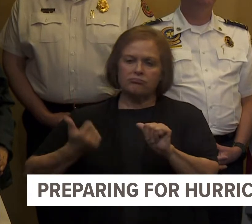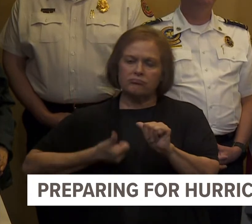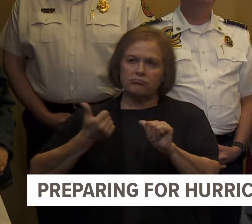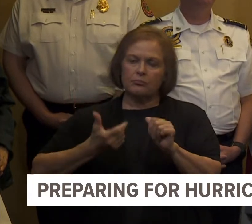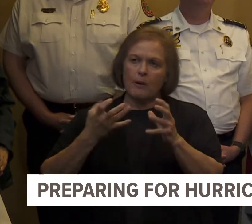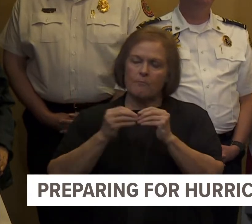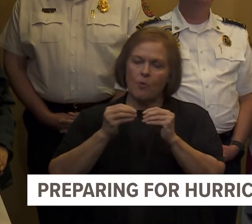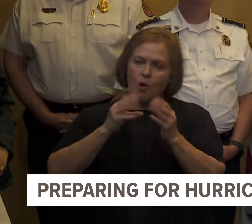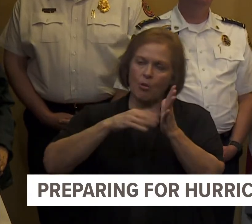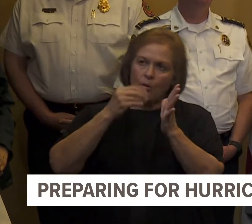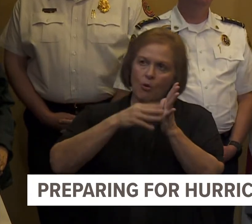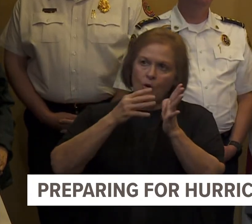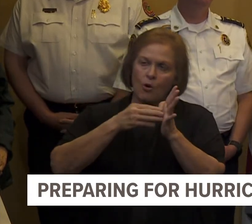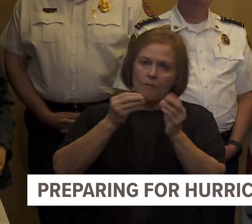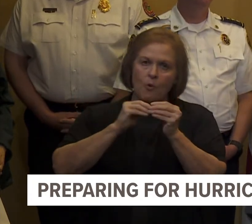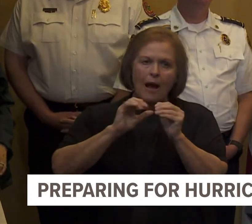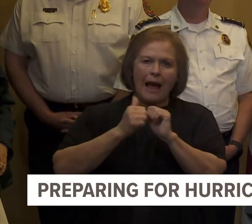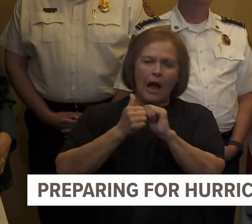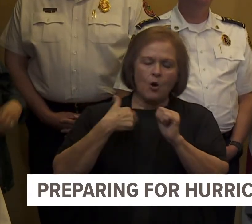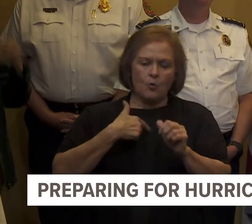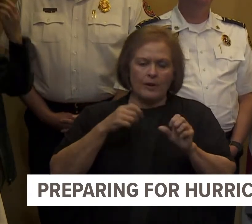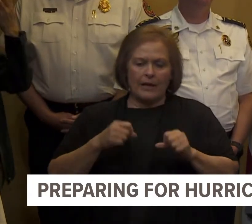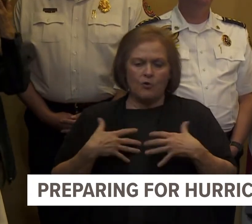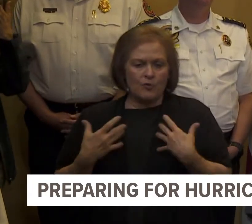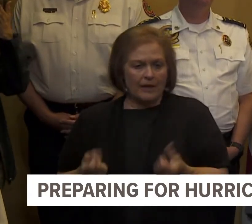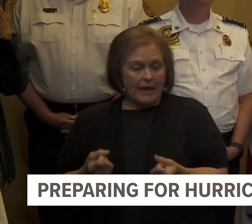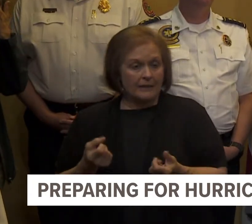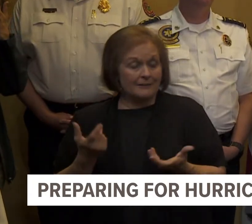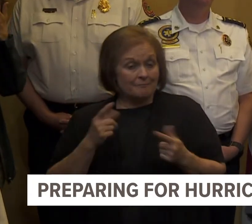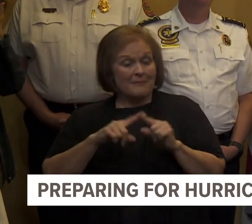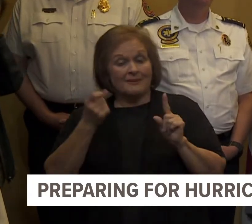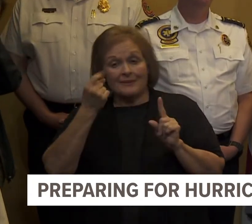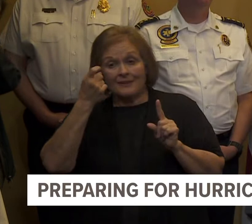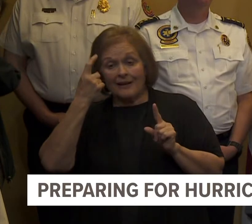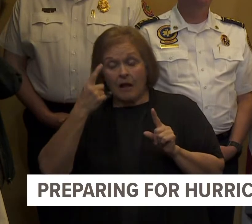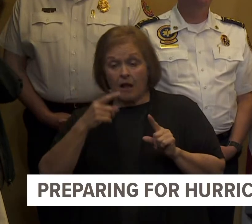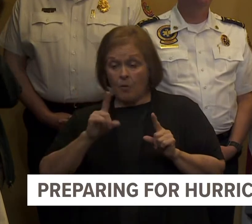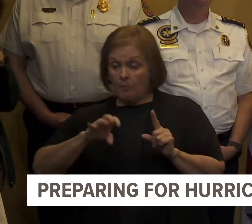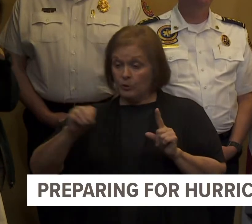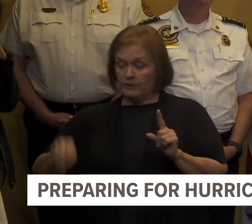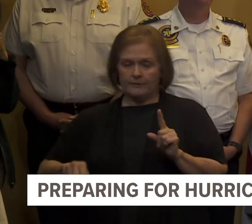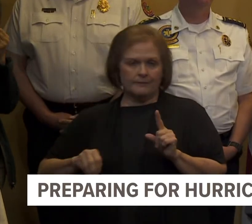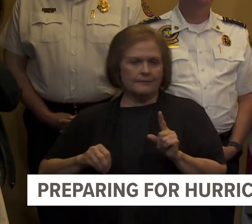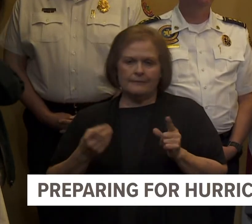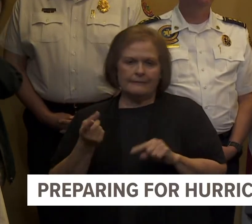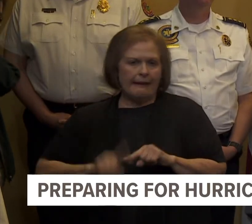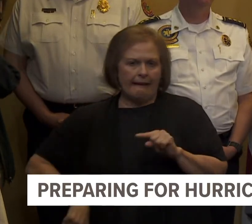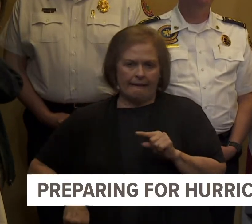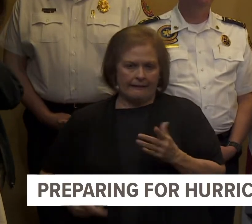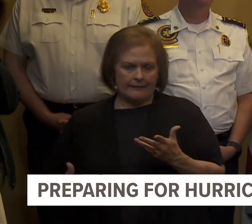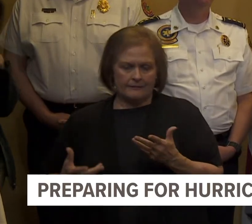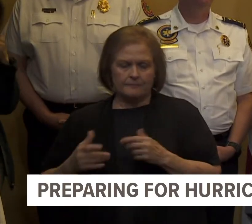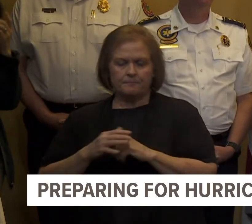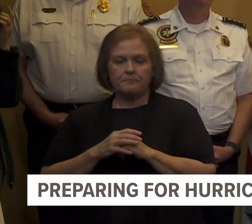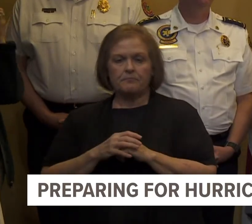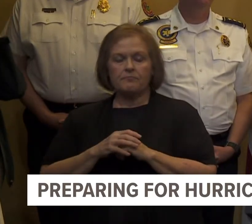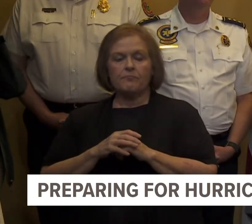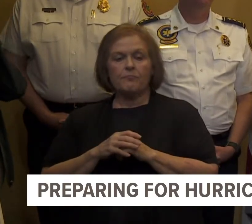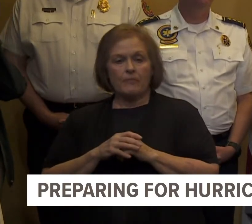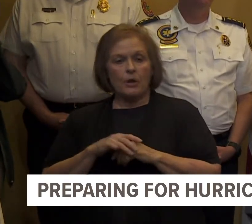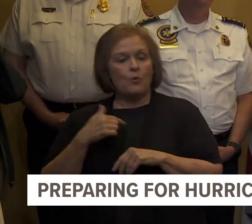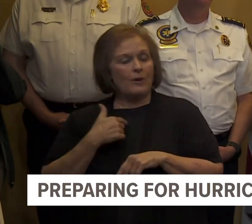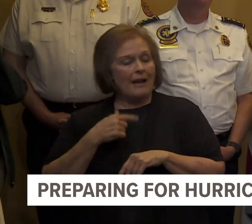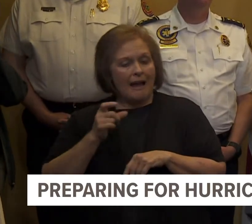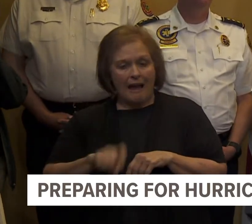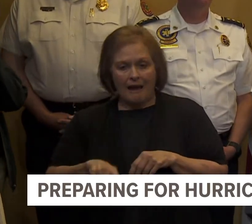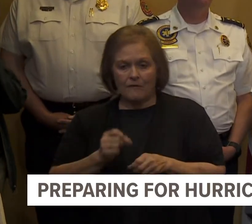it comes to storm recovery, but we do know that no system is fail-proof. So resiliency investments are needed